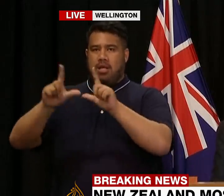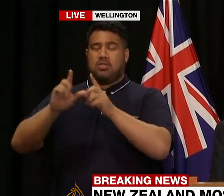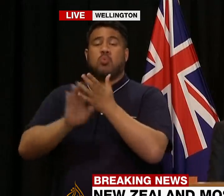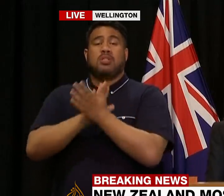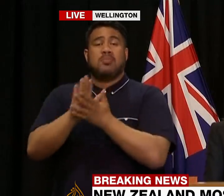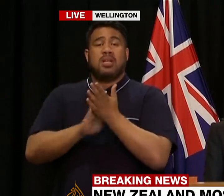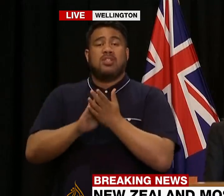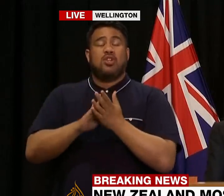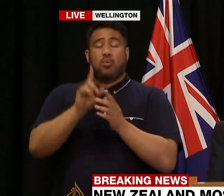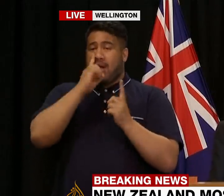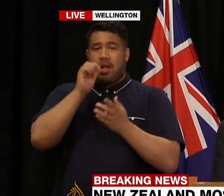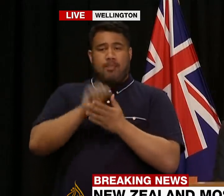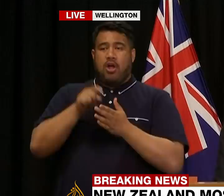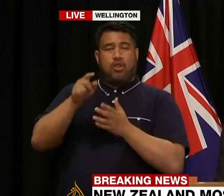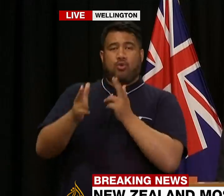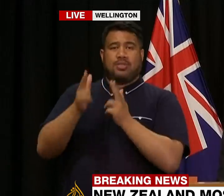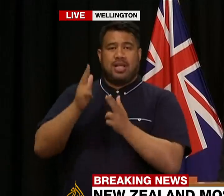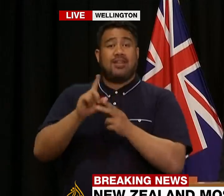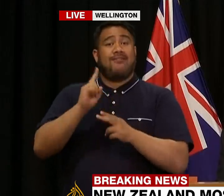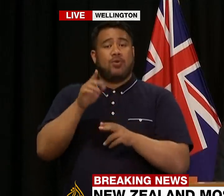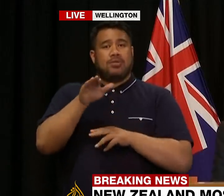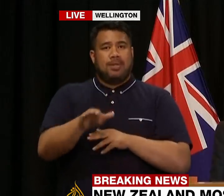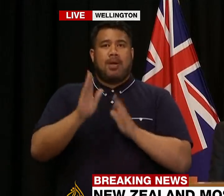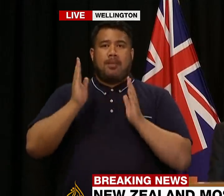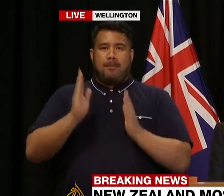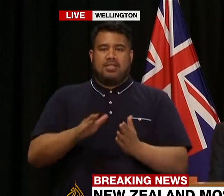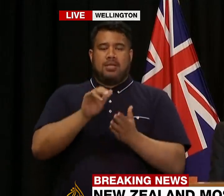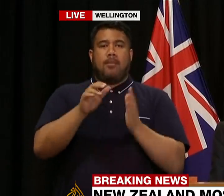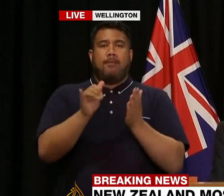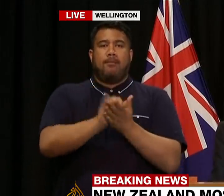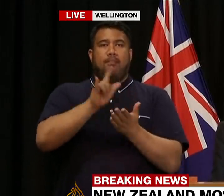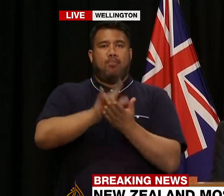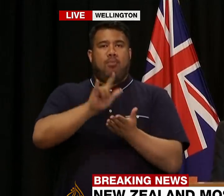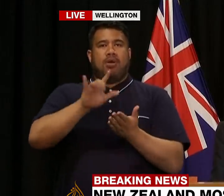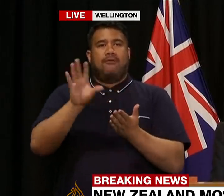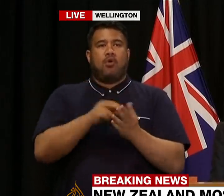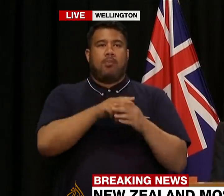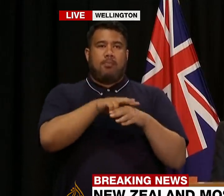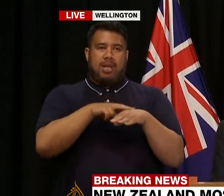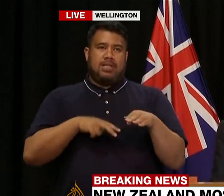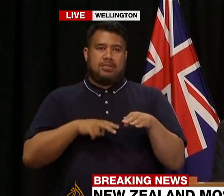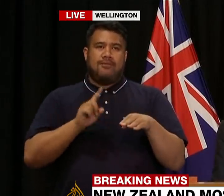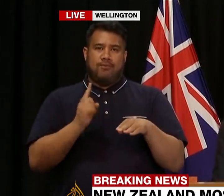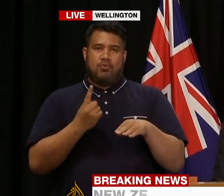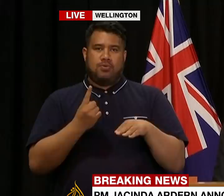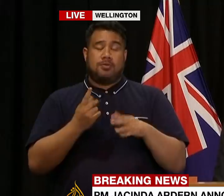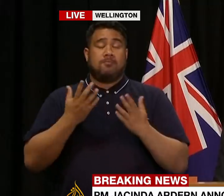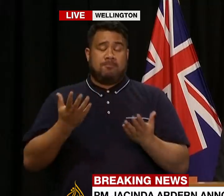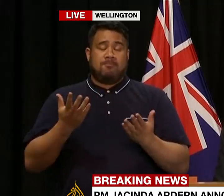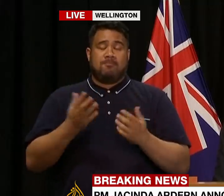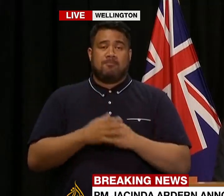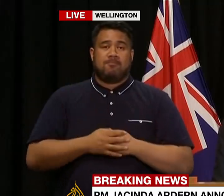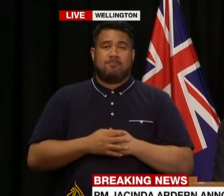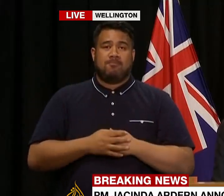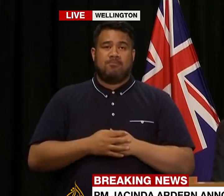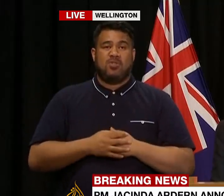no one will be able to buy these weapons without a permit to procure from the police. I can assure people that there is